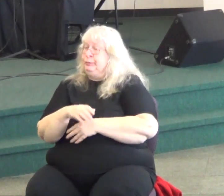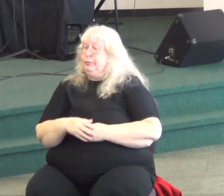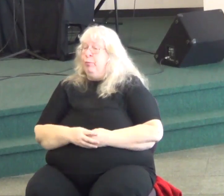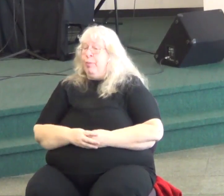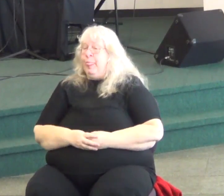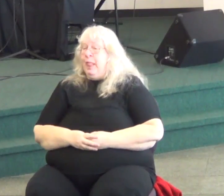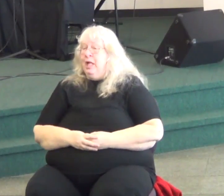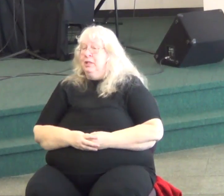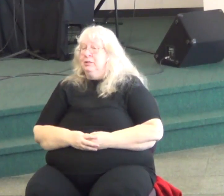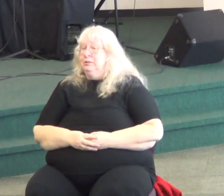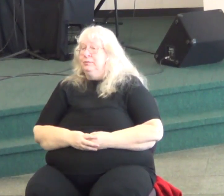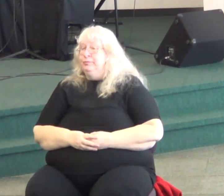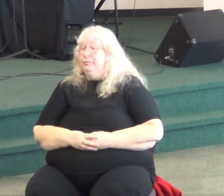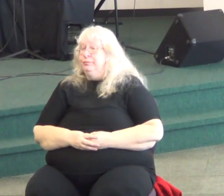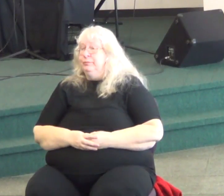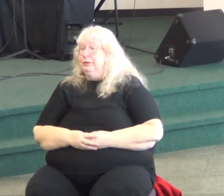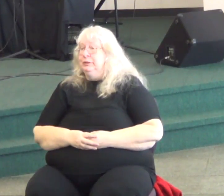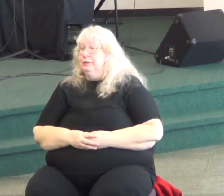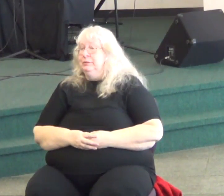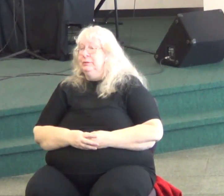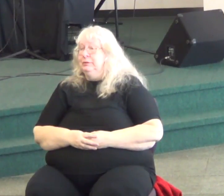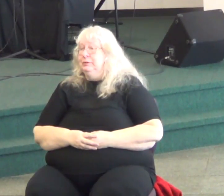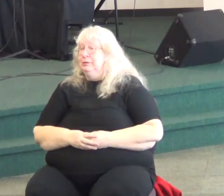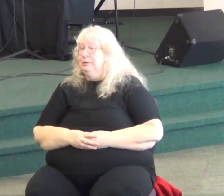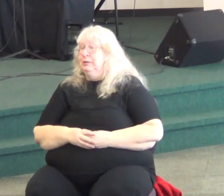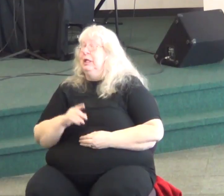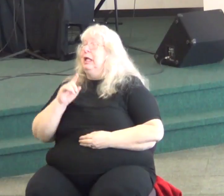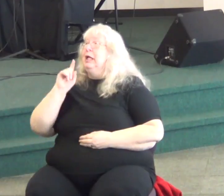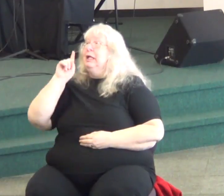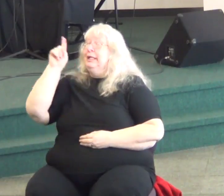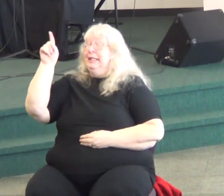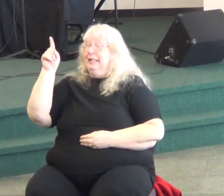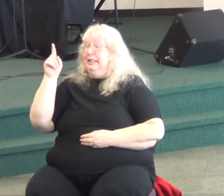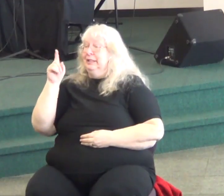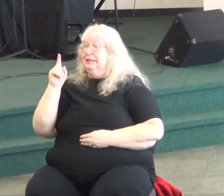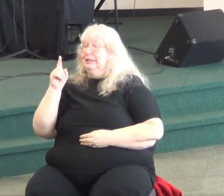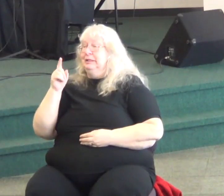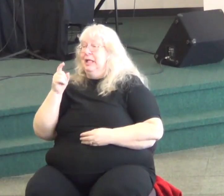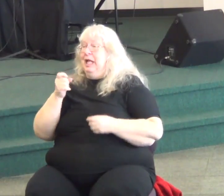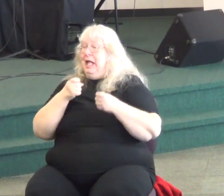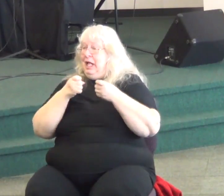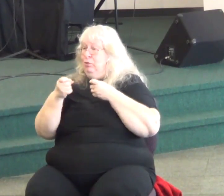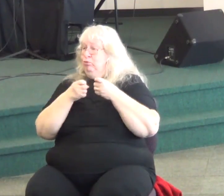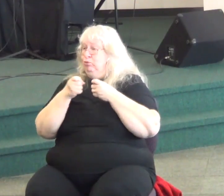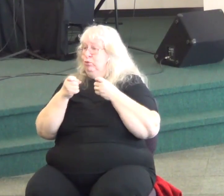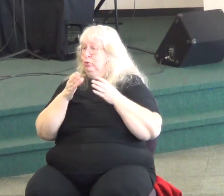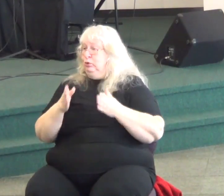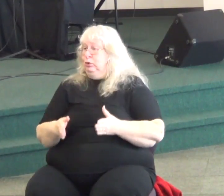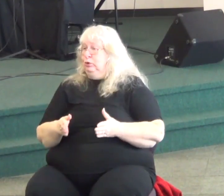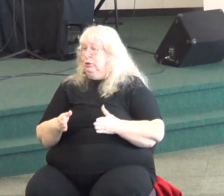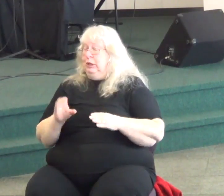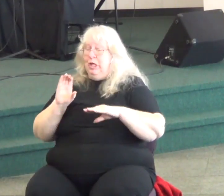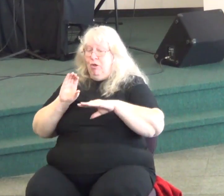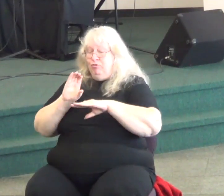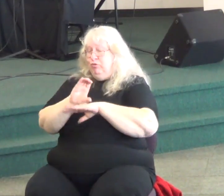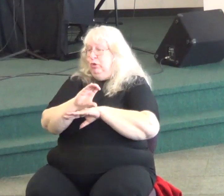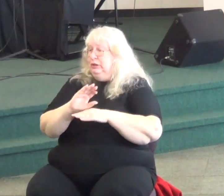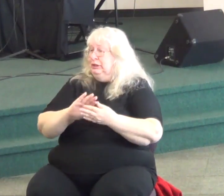in a nanosecond. He's a commander, a ruler. He's a peacemaker by force. That's who